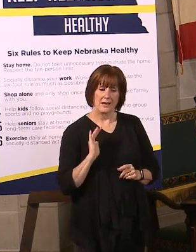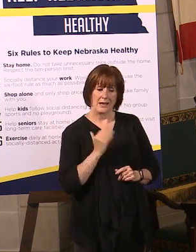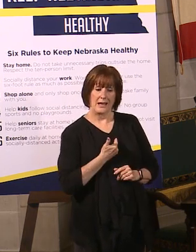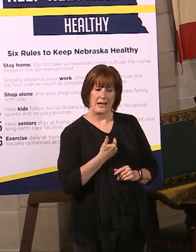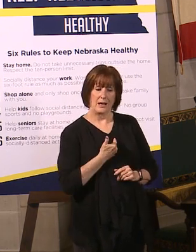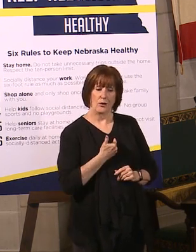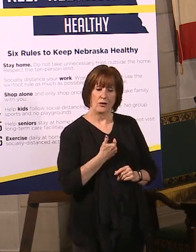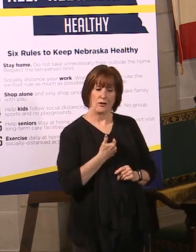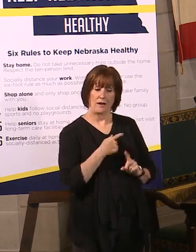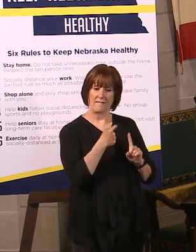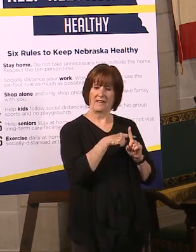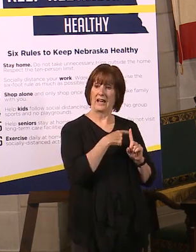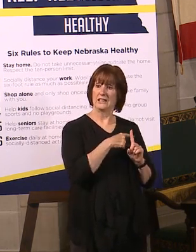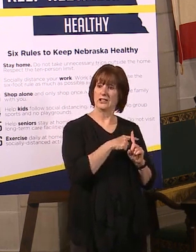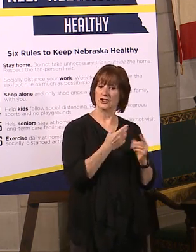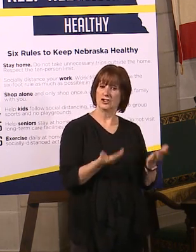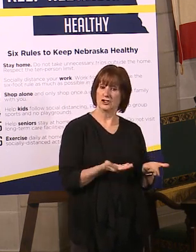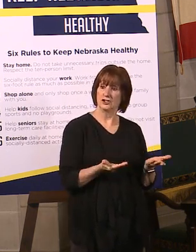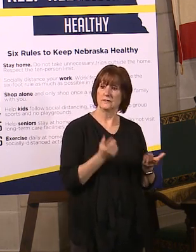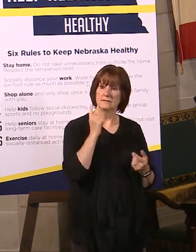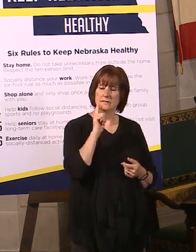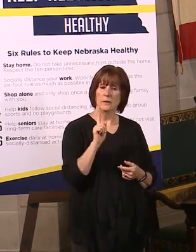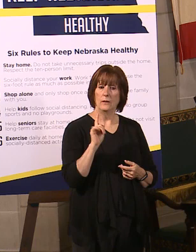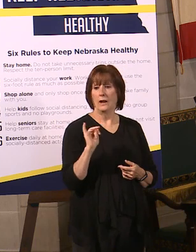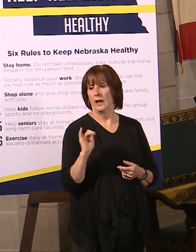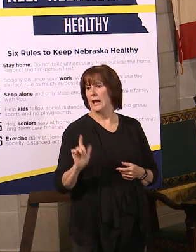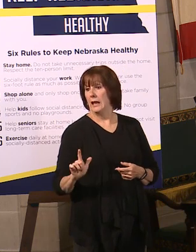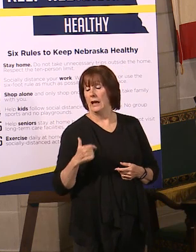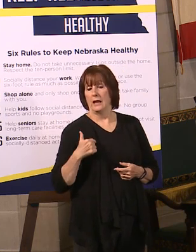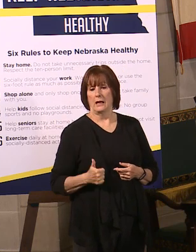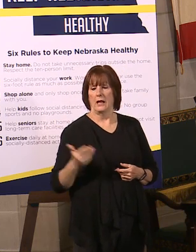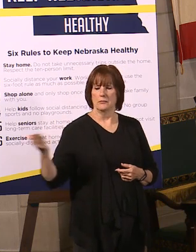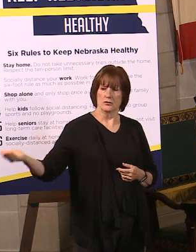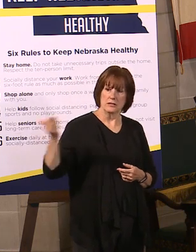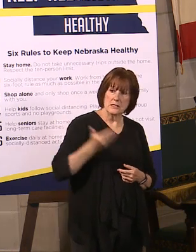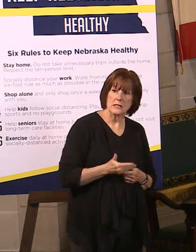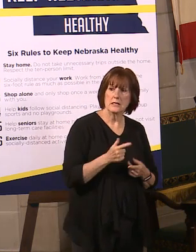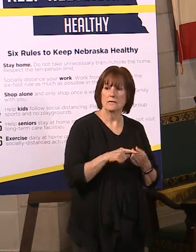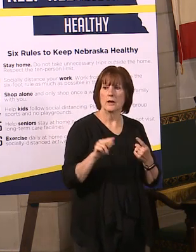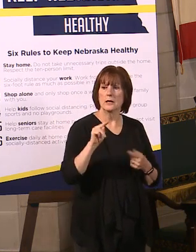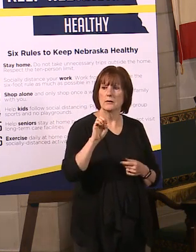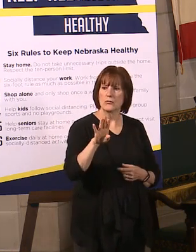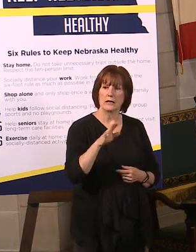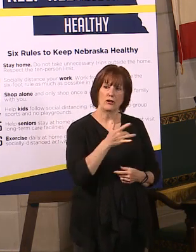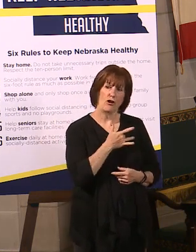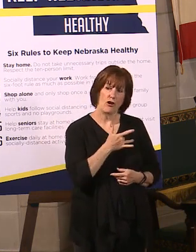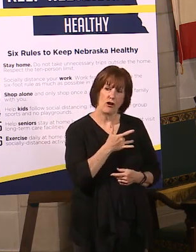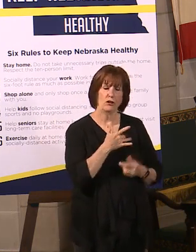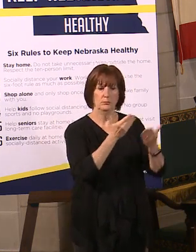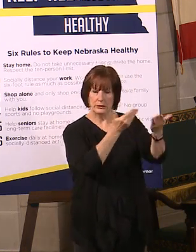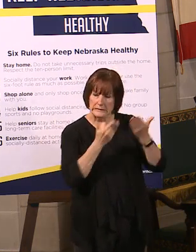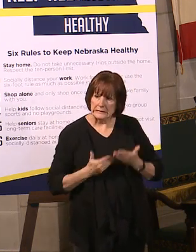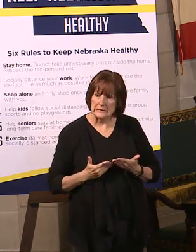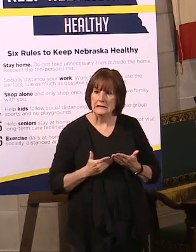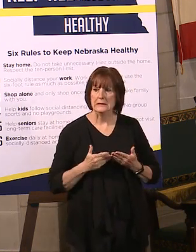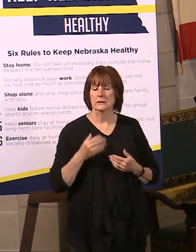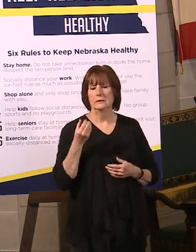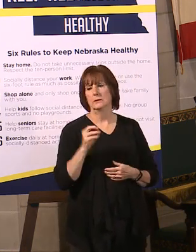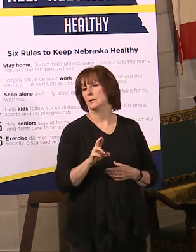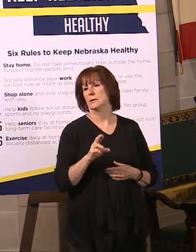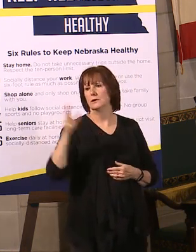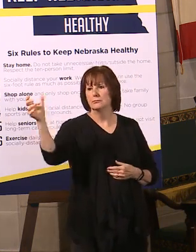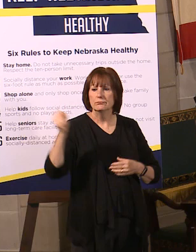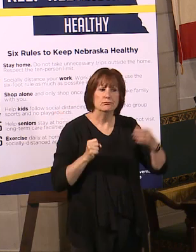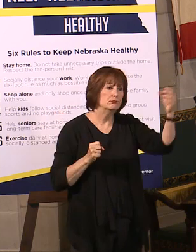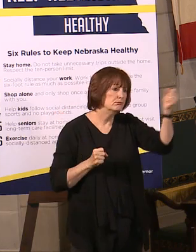we have is being able to take, for example, here in Lincoln, I can bring staff up from Nebraska Heart and utilize them up here where I need them most, or we can pull them